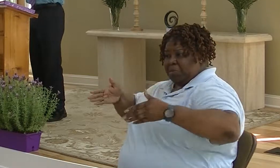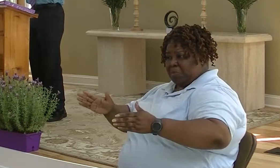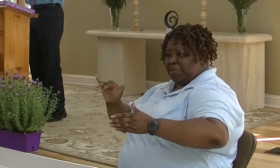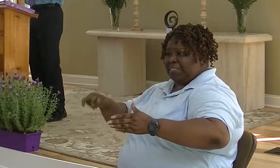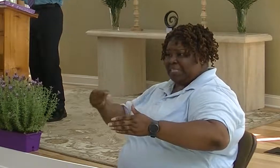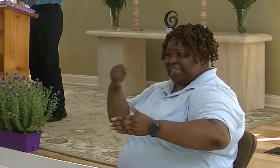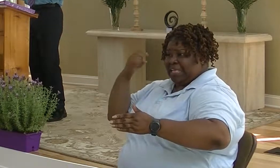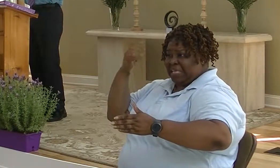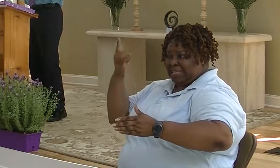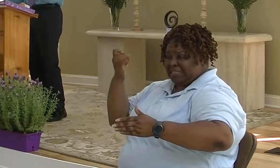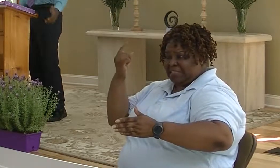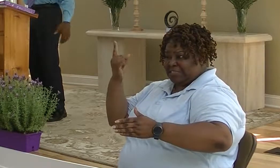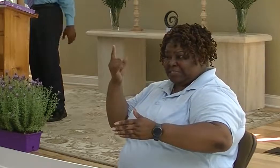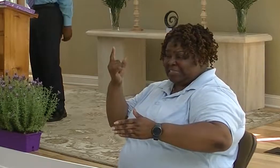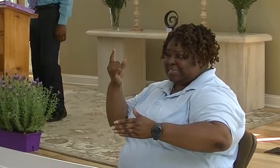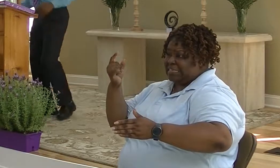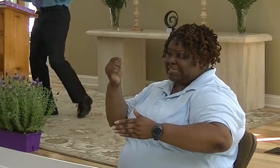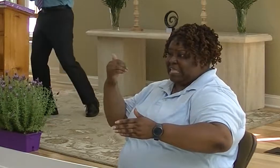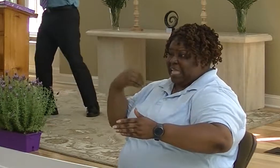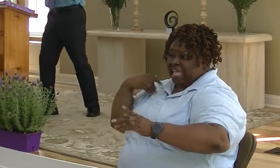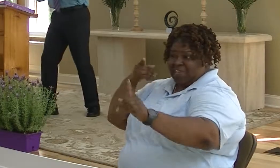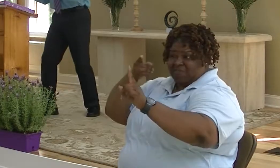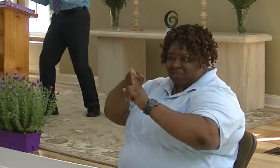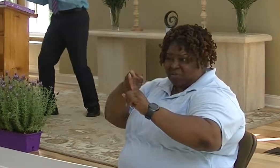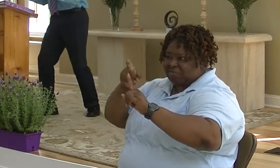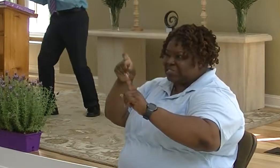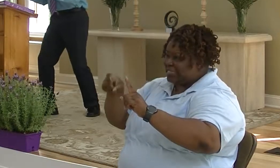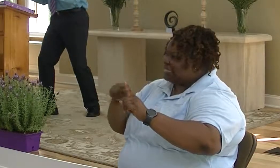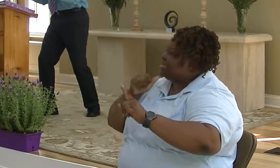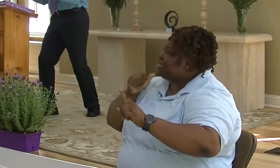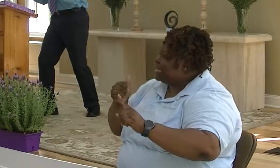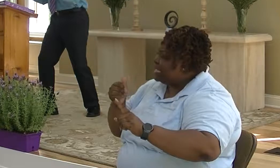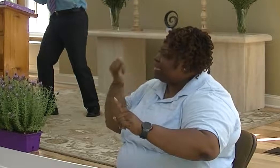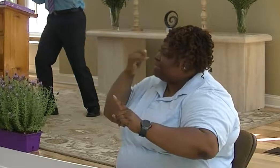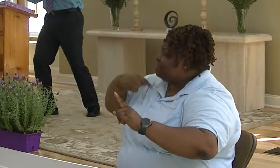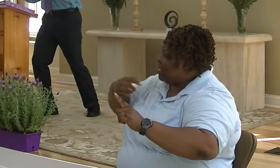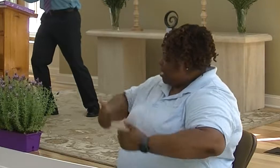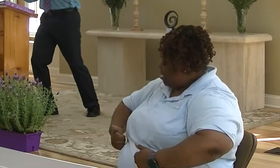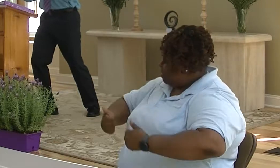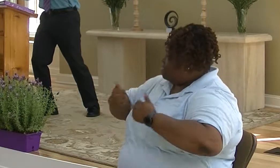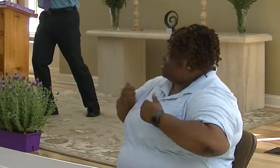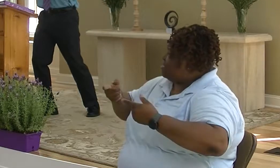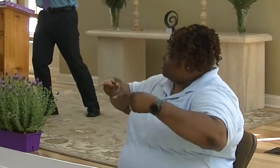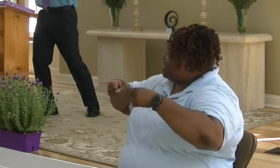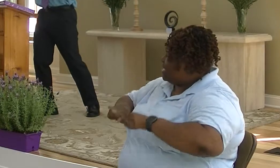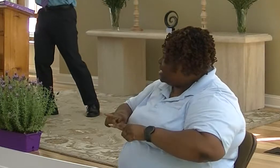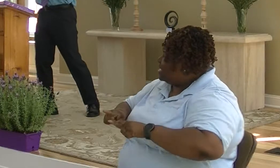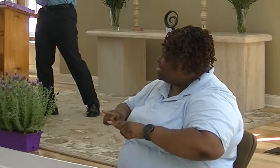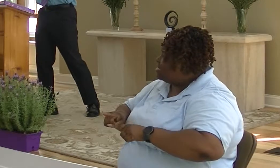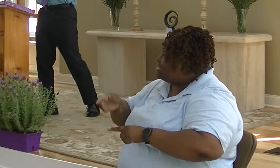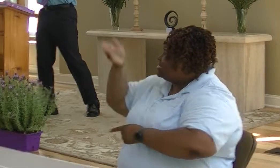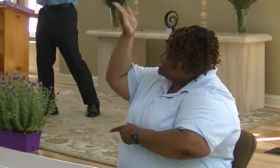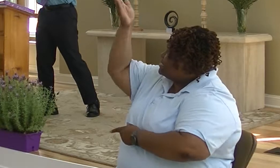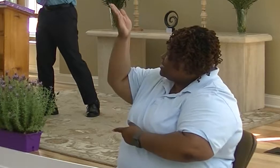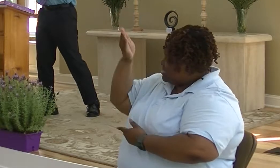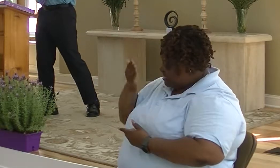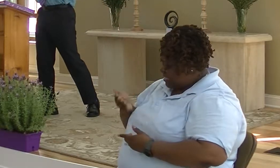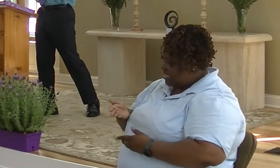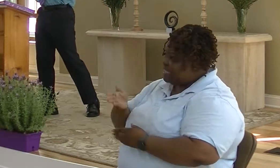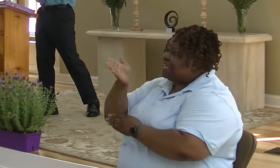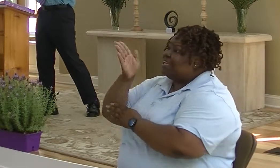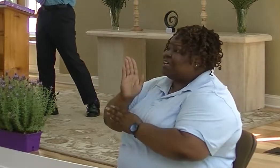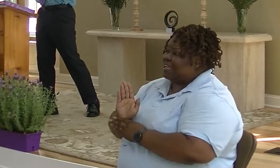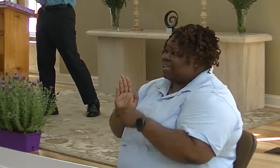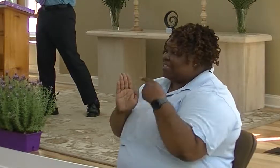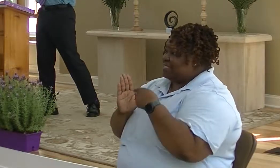realize I do not need to have goals. Because if I am living as the I am, I don't